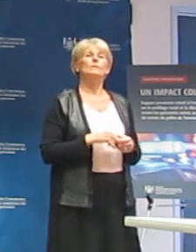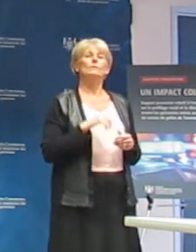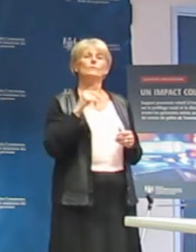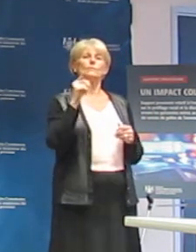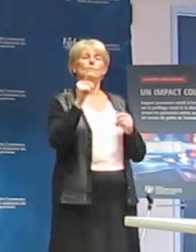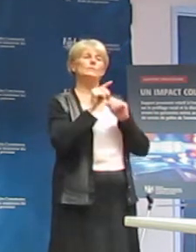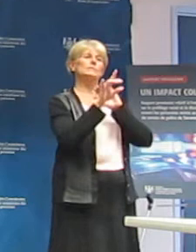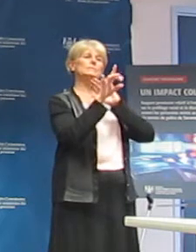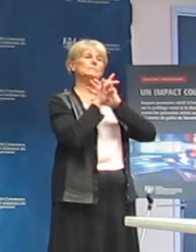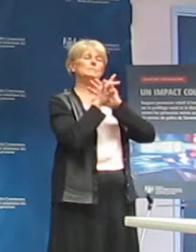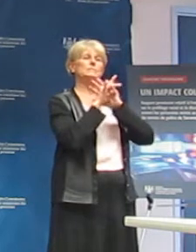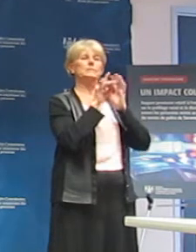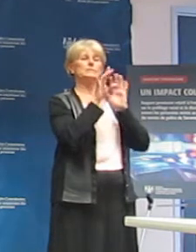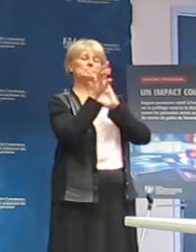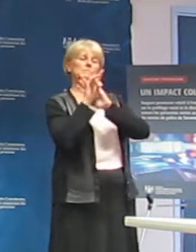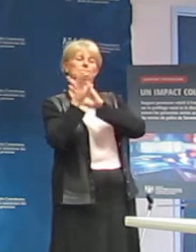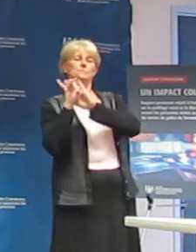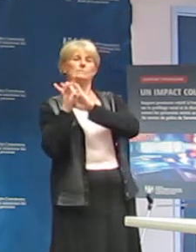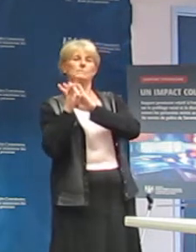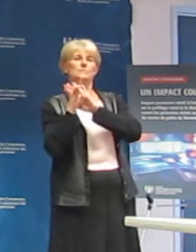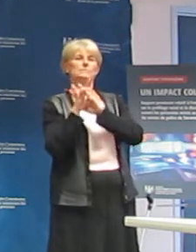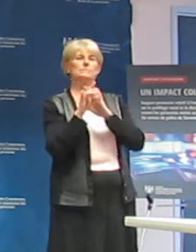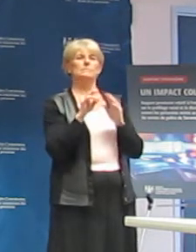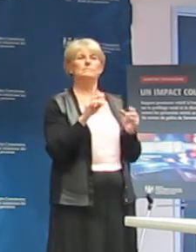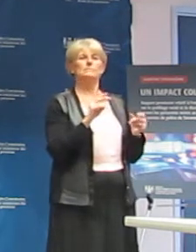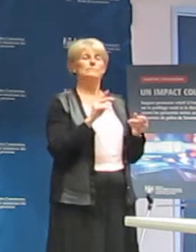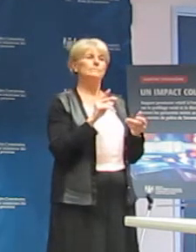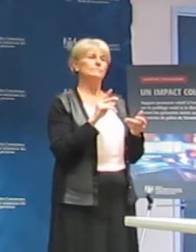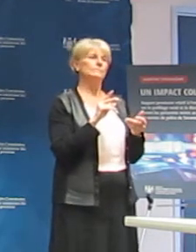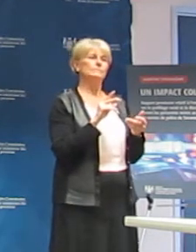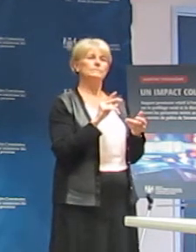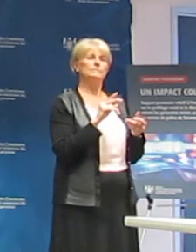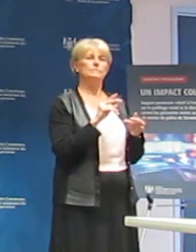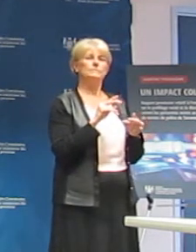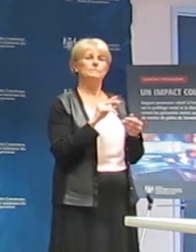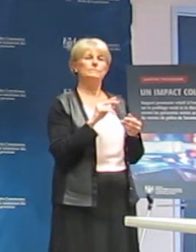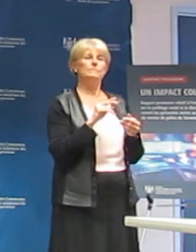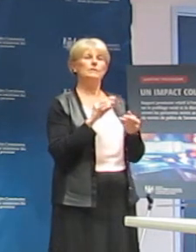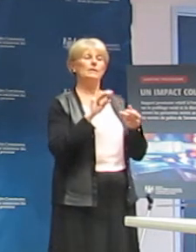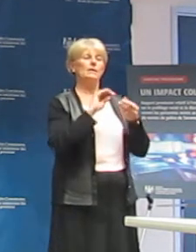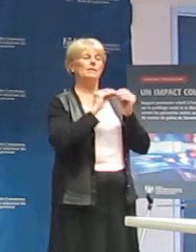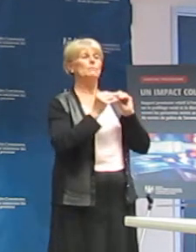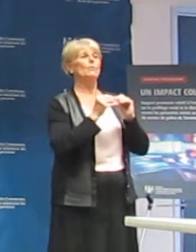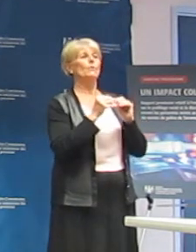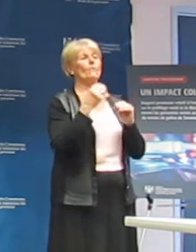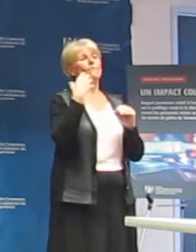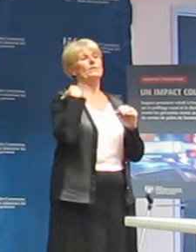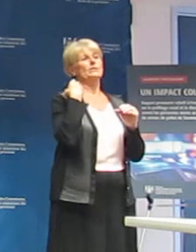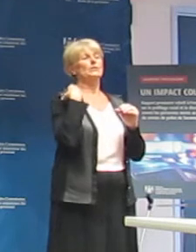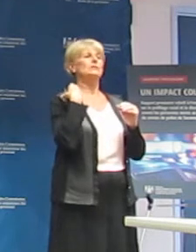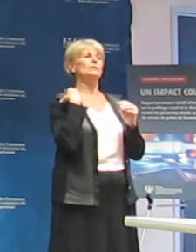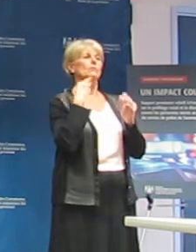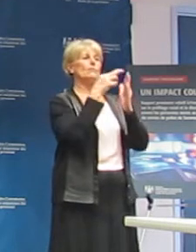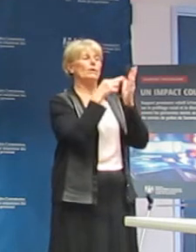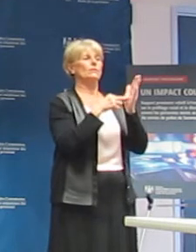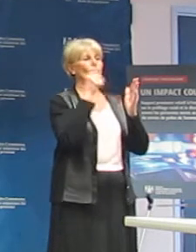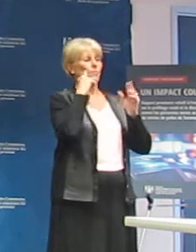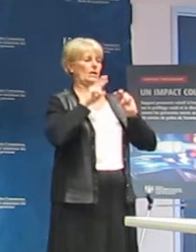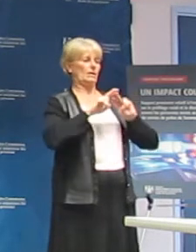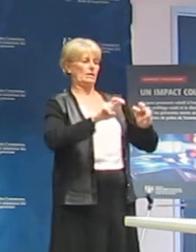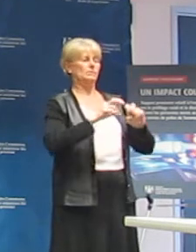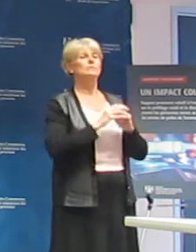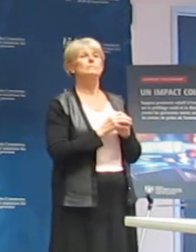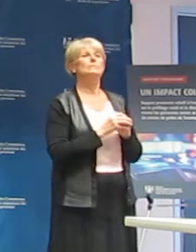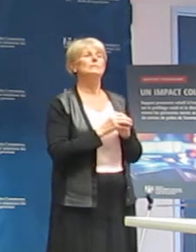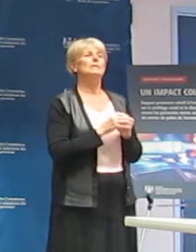selected a number of official records for analysis. I